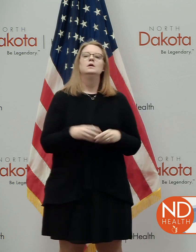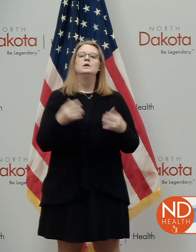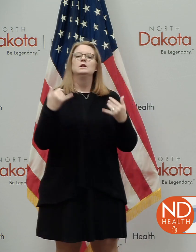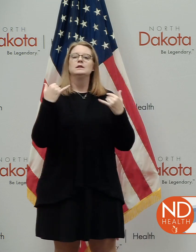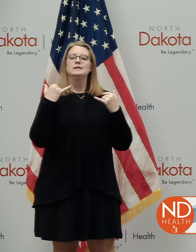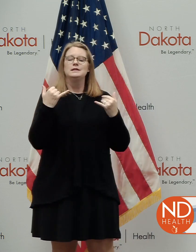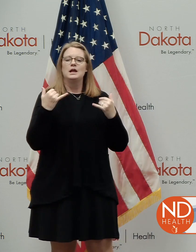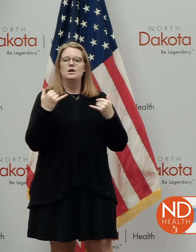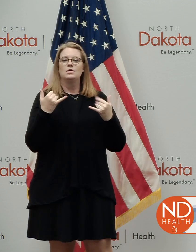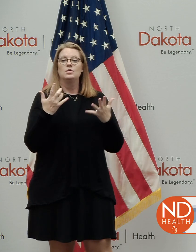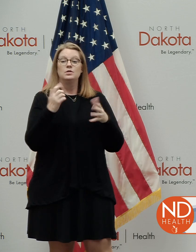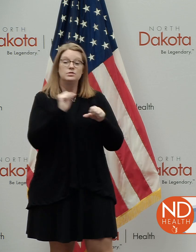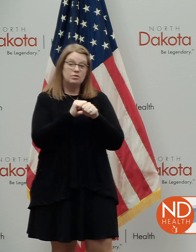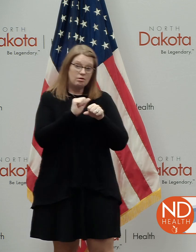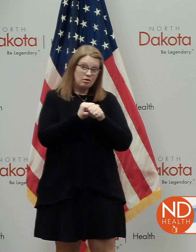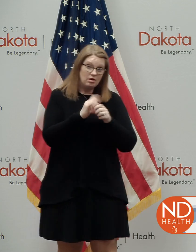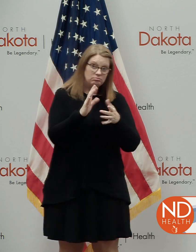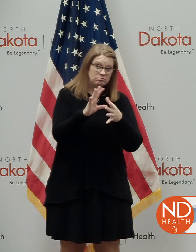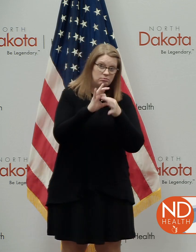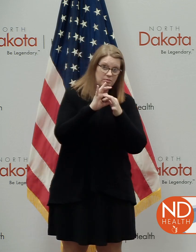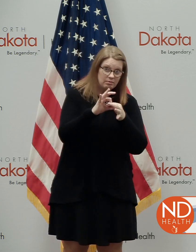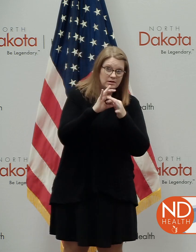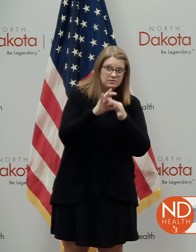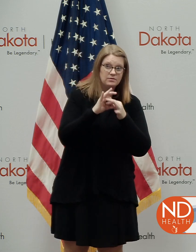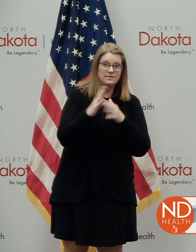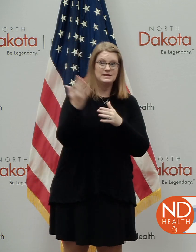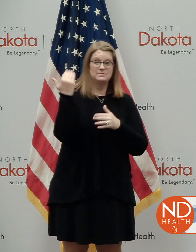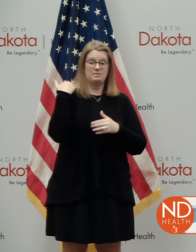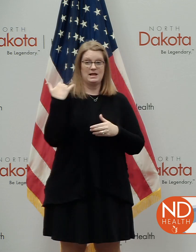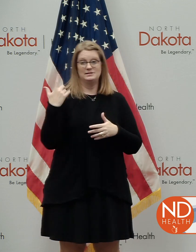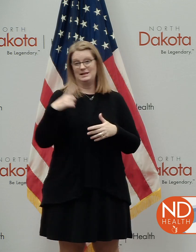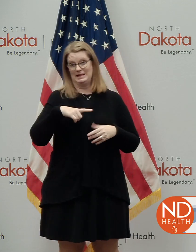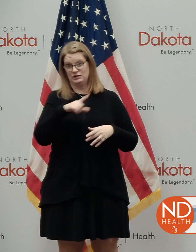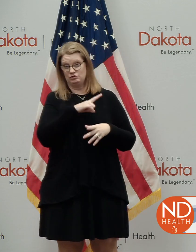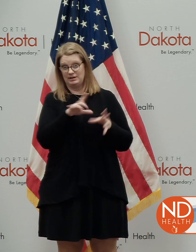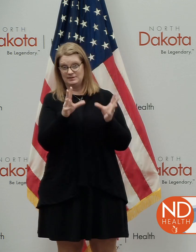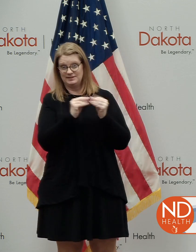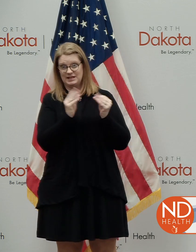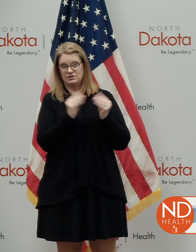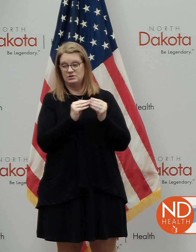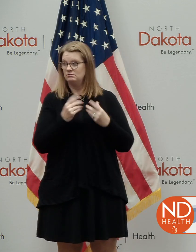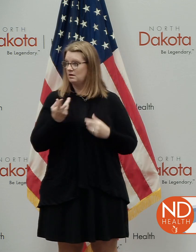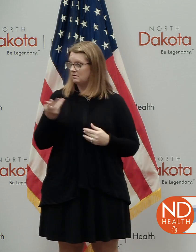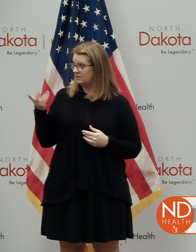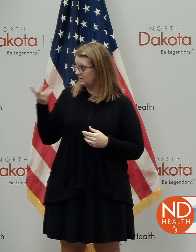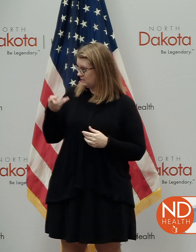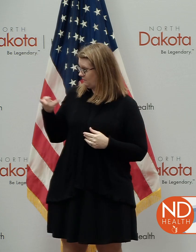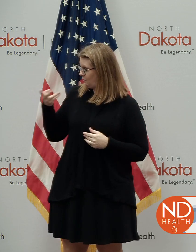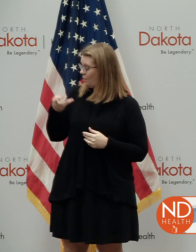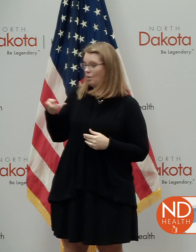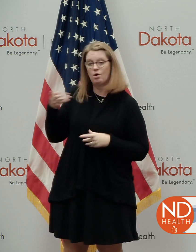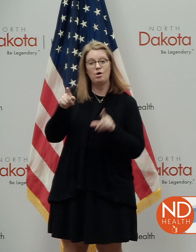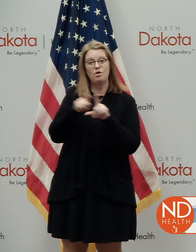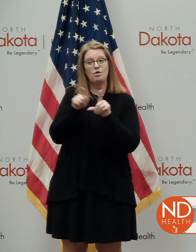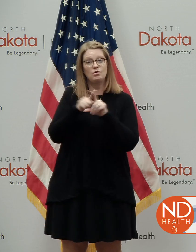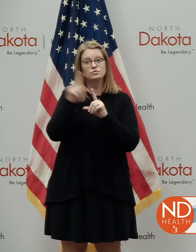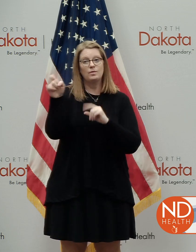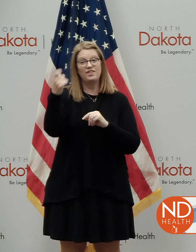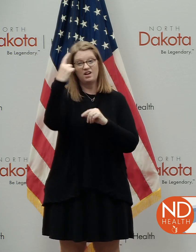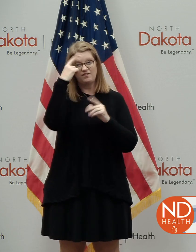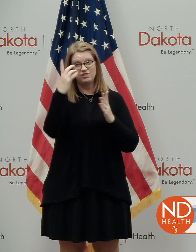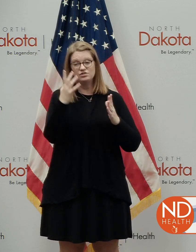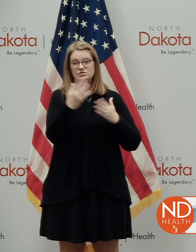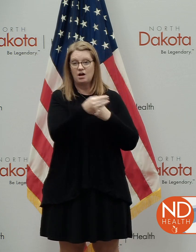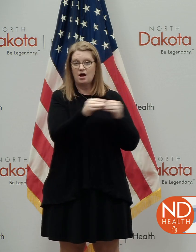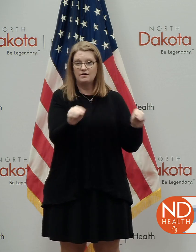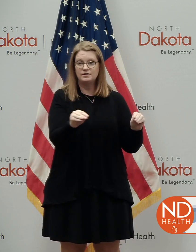strong foundation of the good working relationships from this past legislative session, us four legislative leaders, along with the Governor's office, have